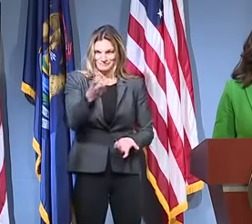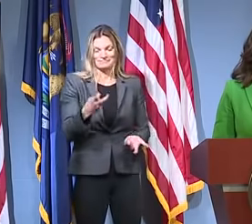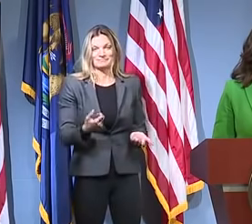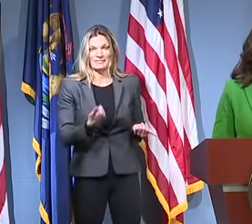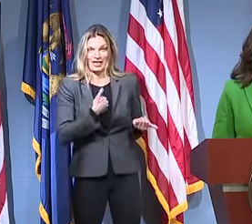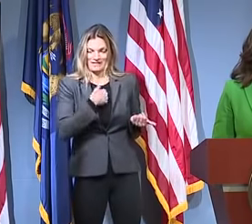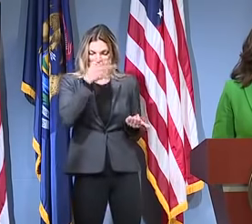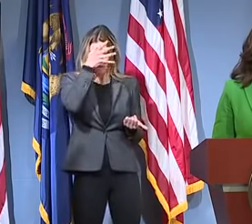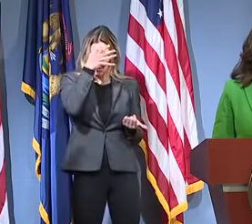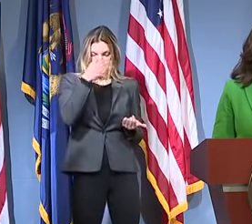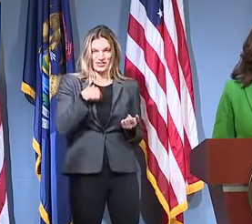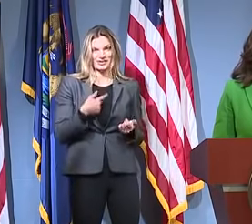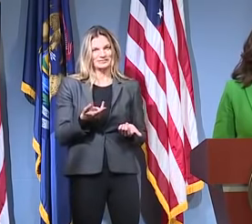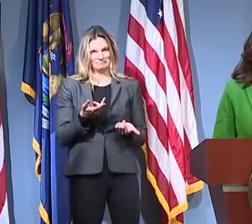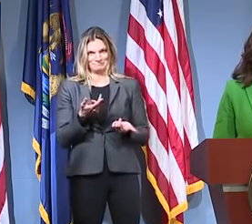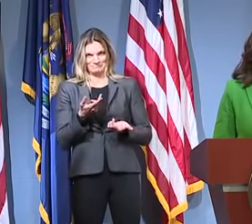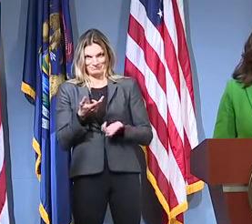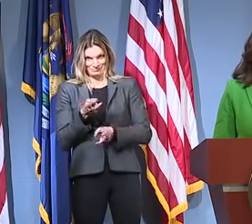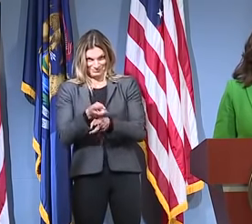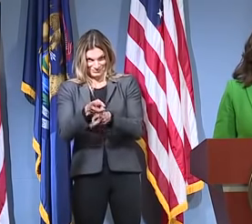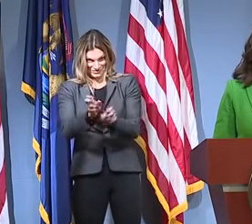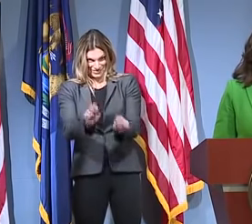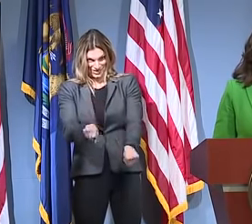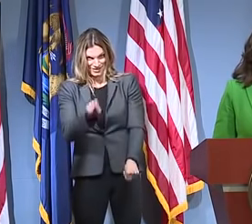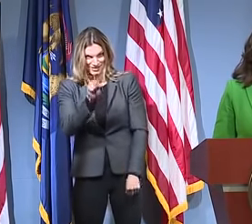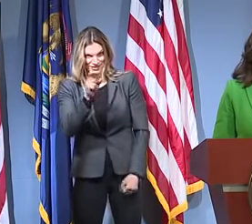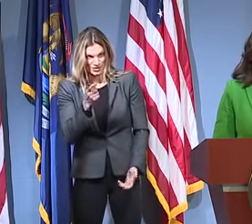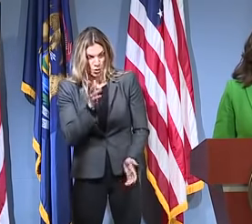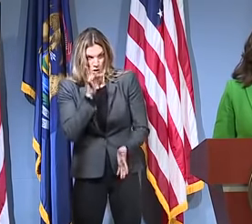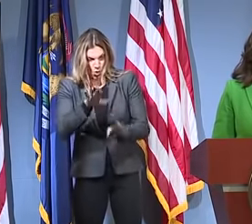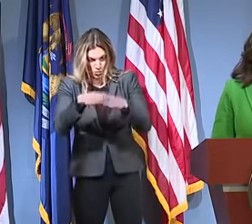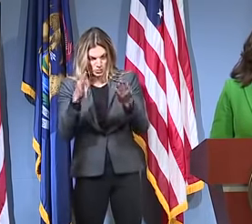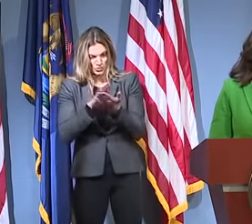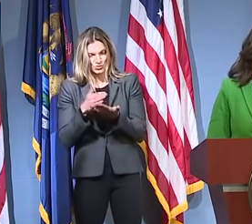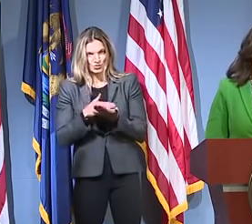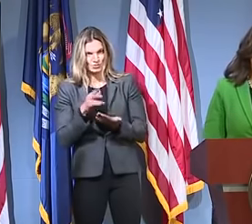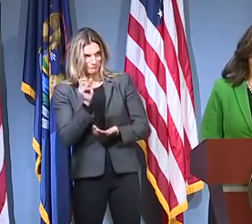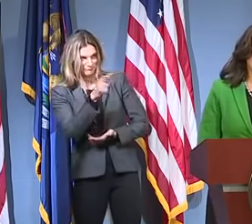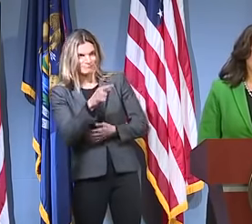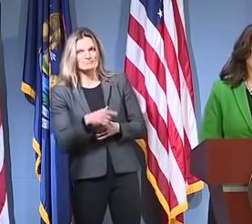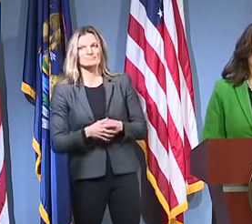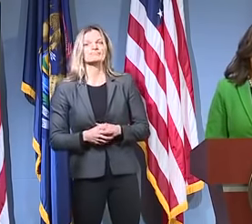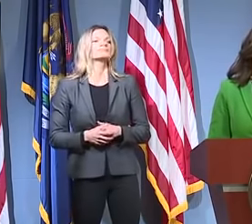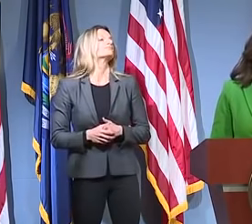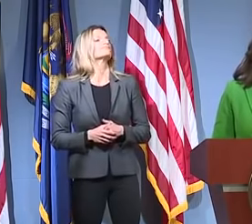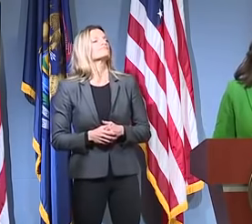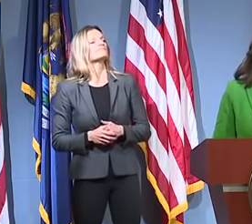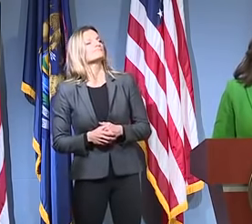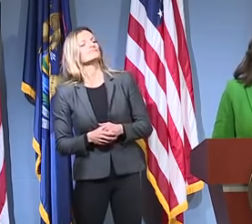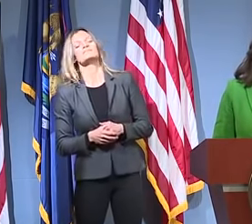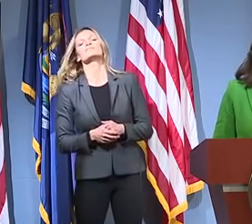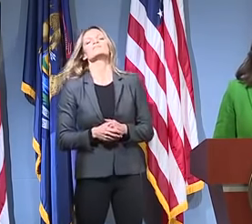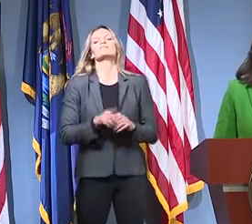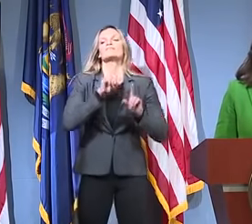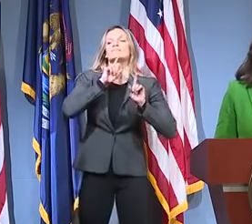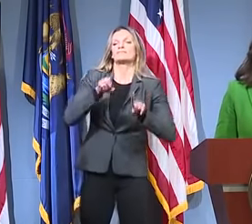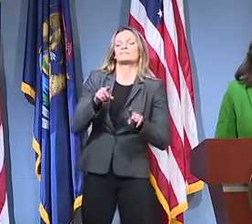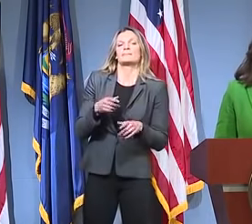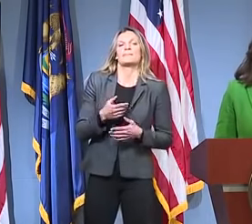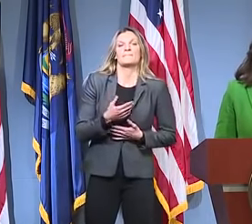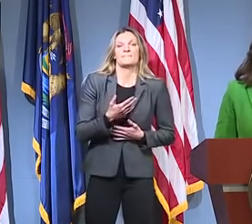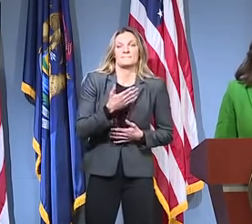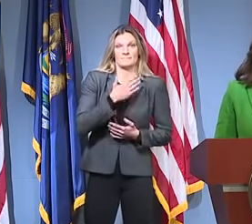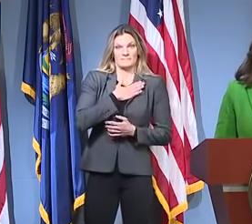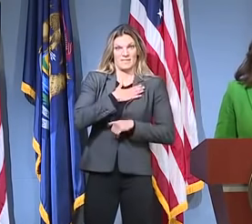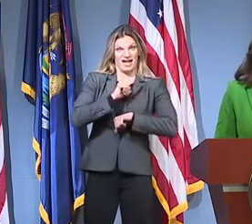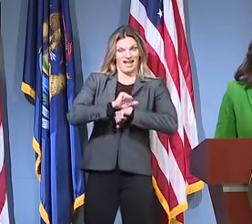a tough task. How sure are you that we can open schools safely? So I think that what our task